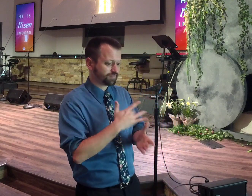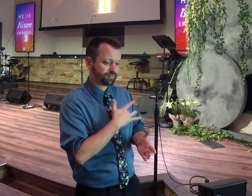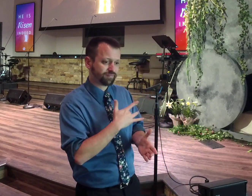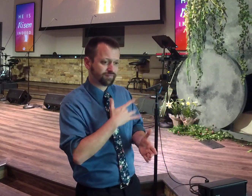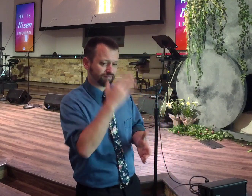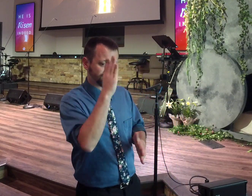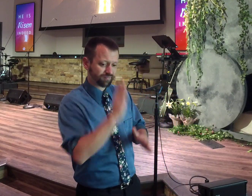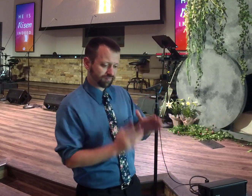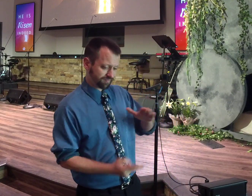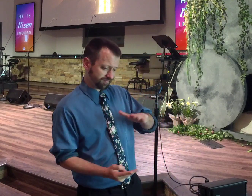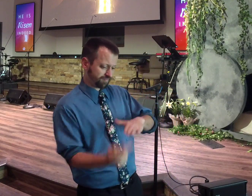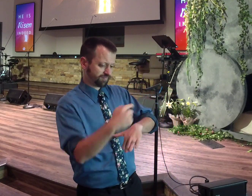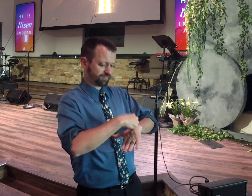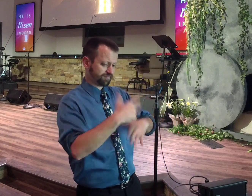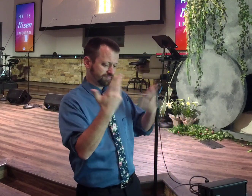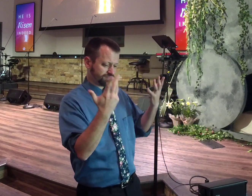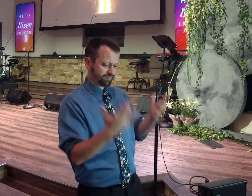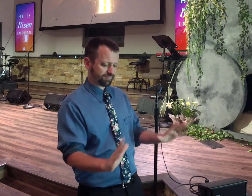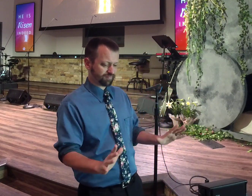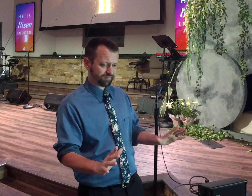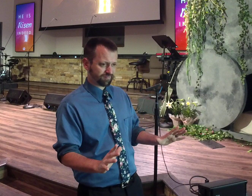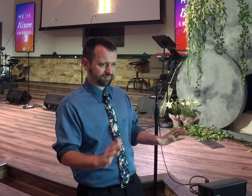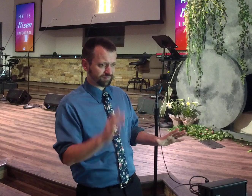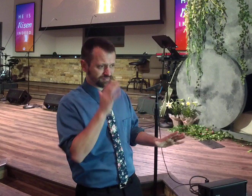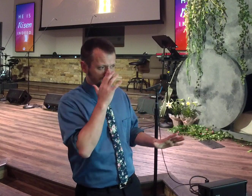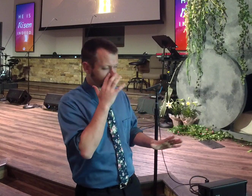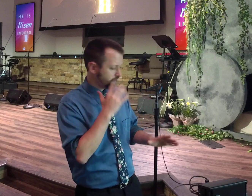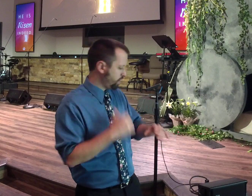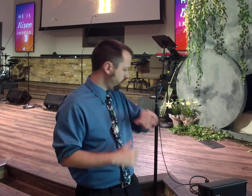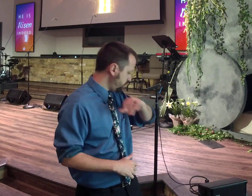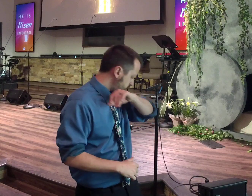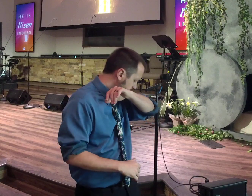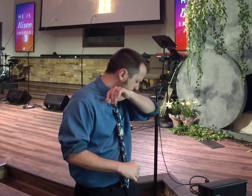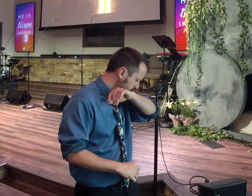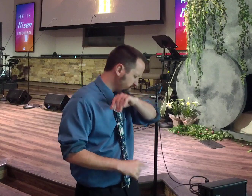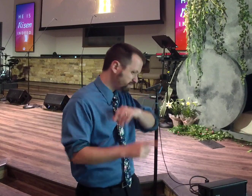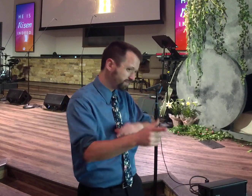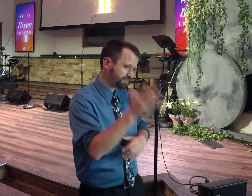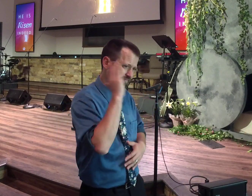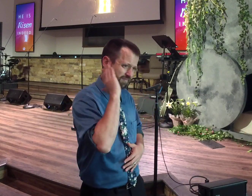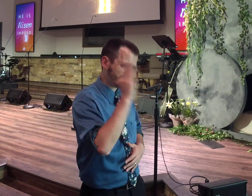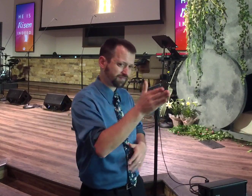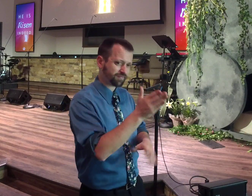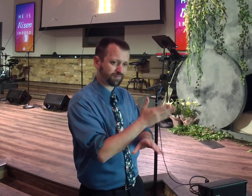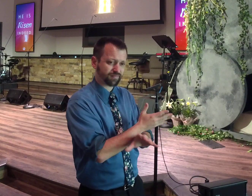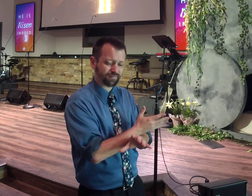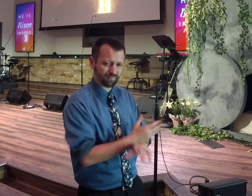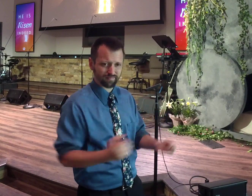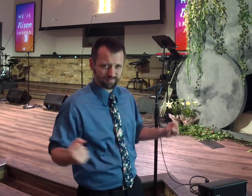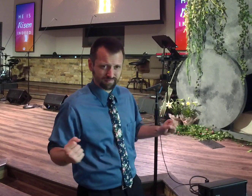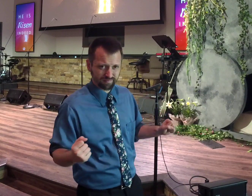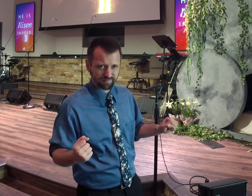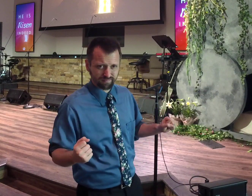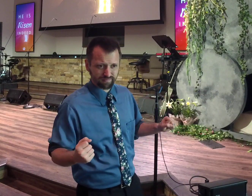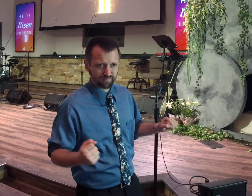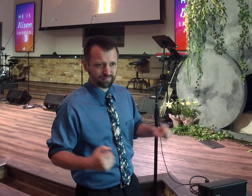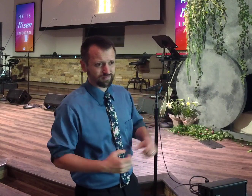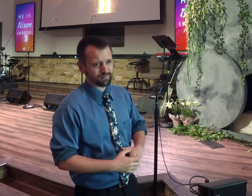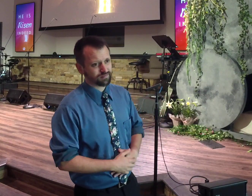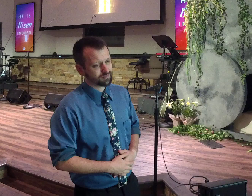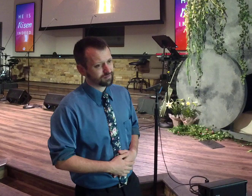God raised him from the dead, you will be